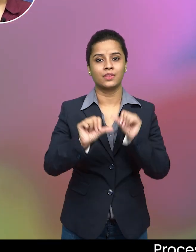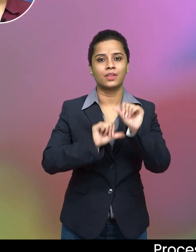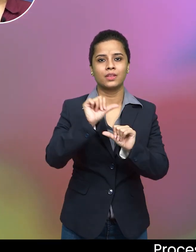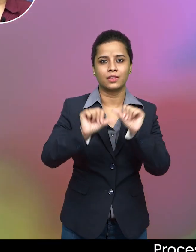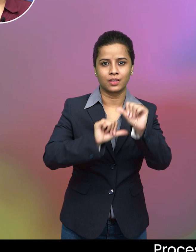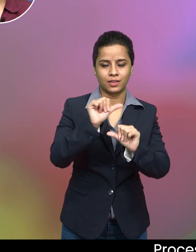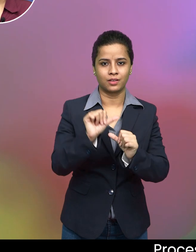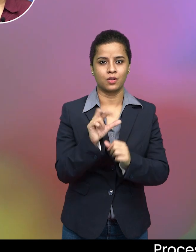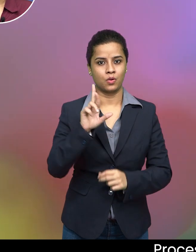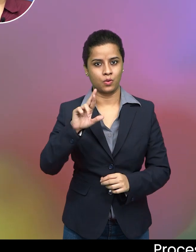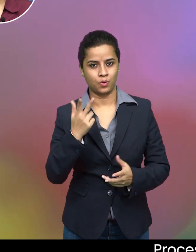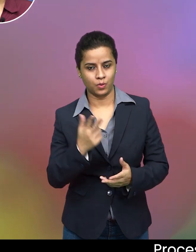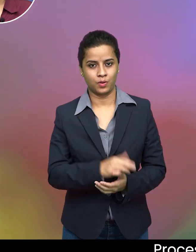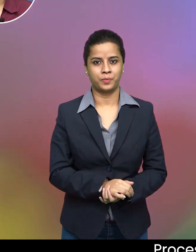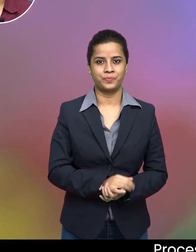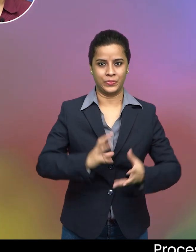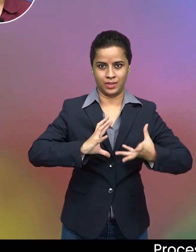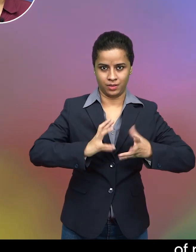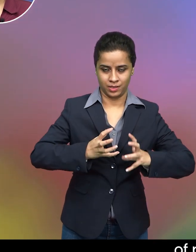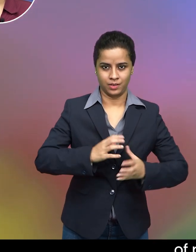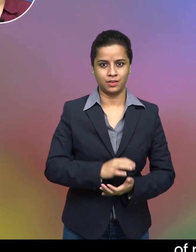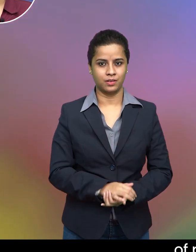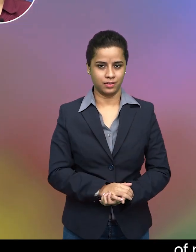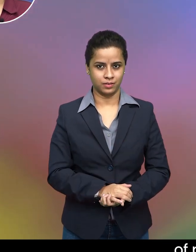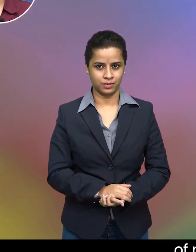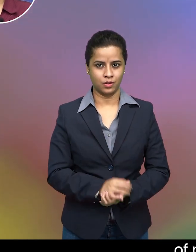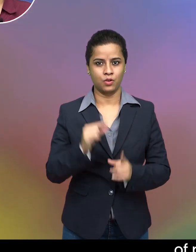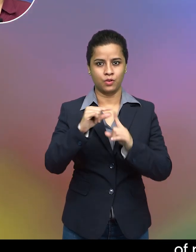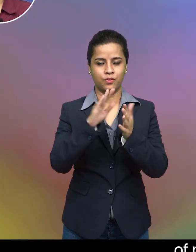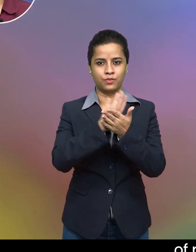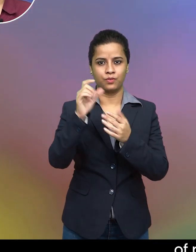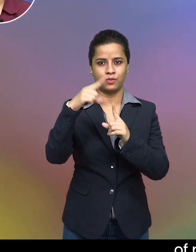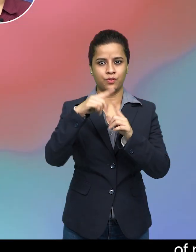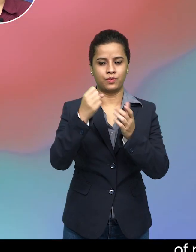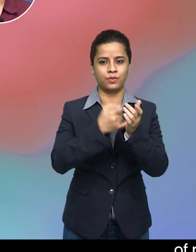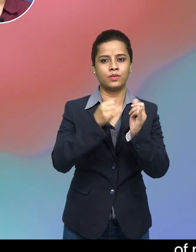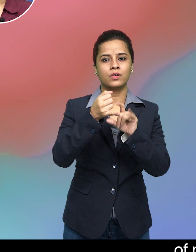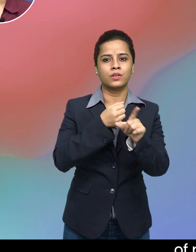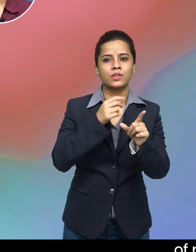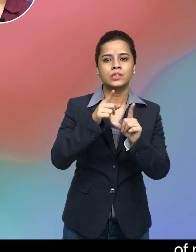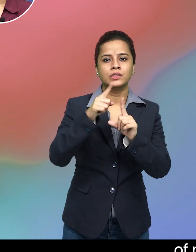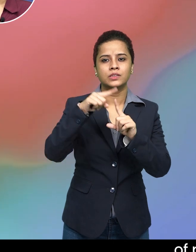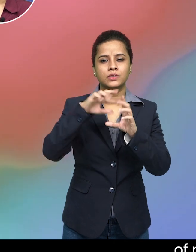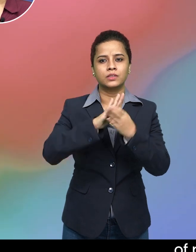process or mechanisms of photosynthesis.